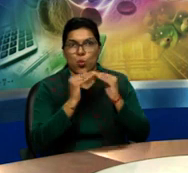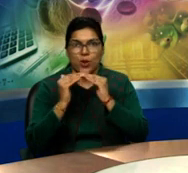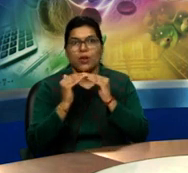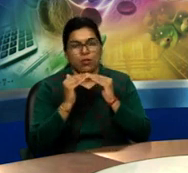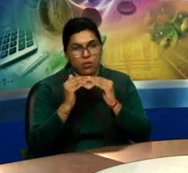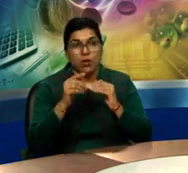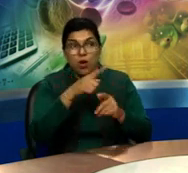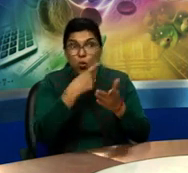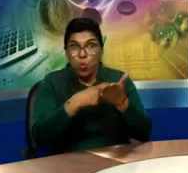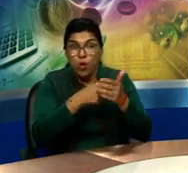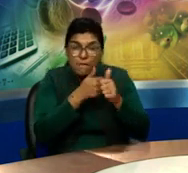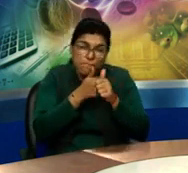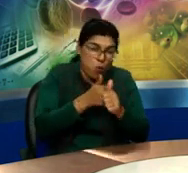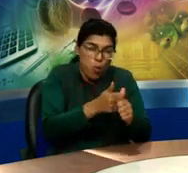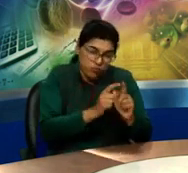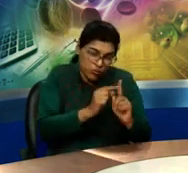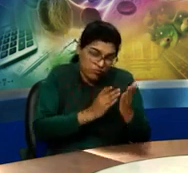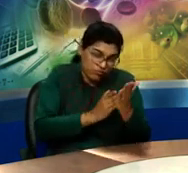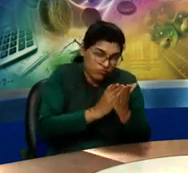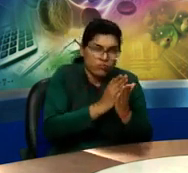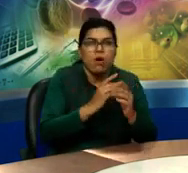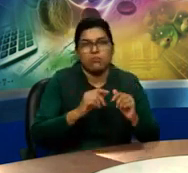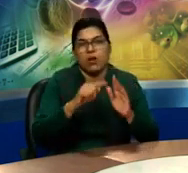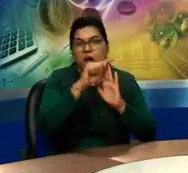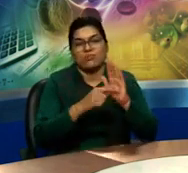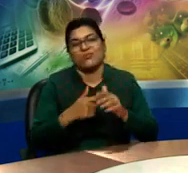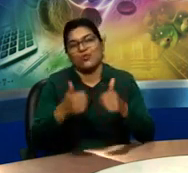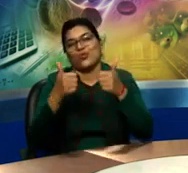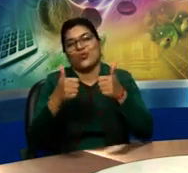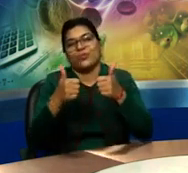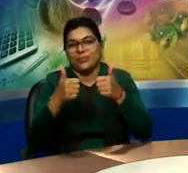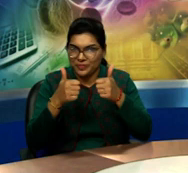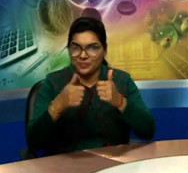way, if we are following the rules, the other members will also follow the rules.